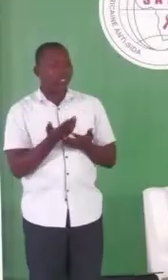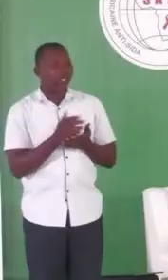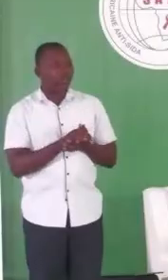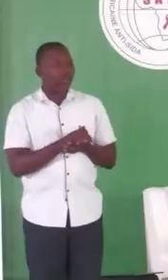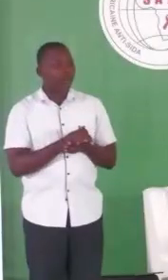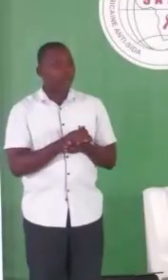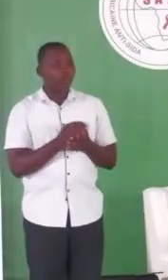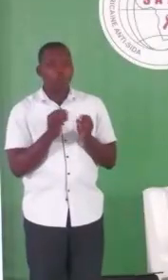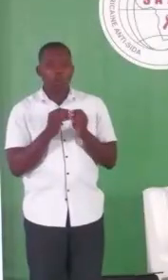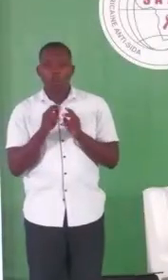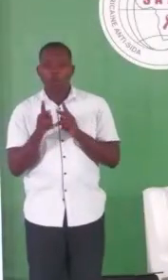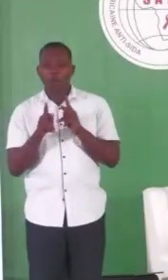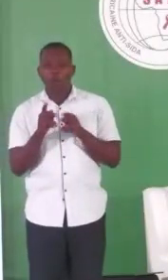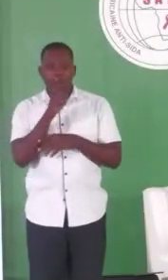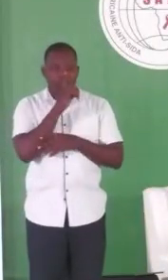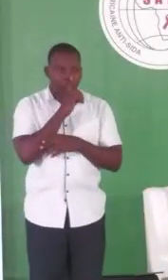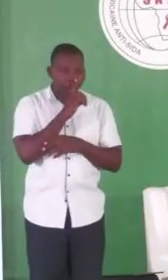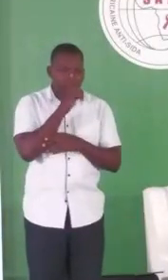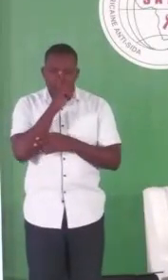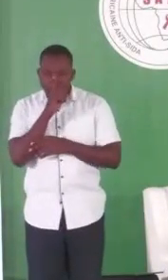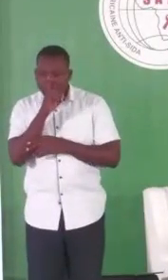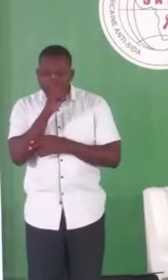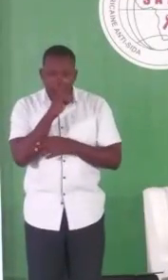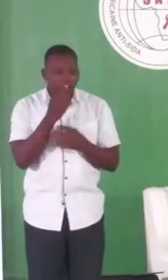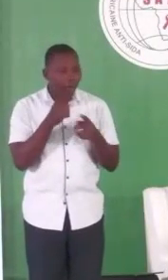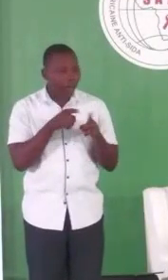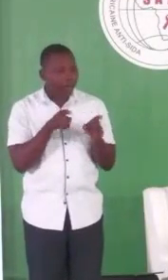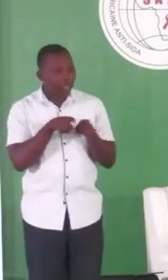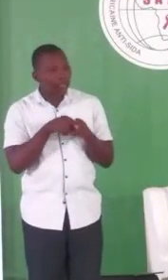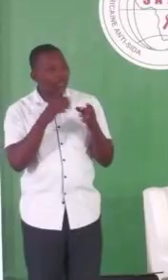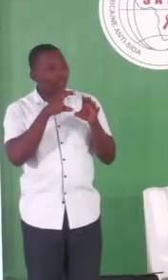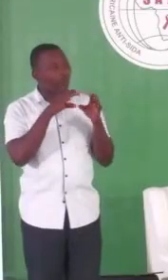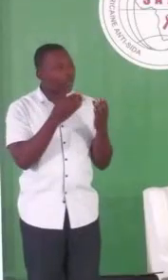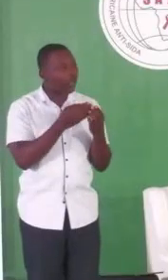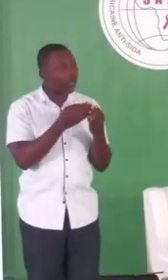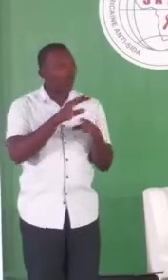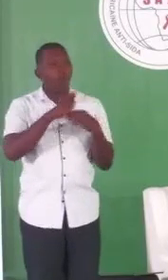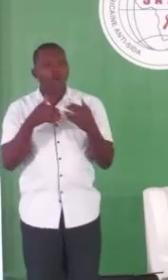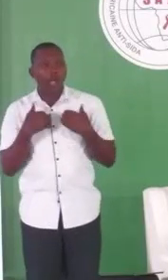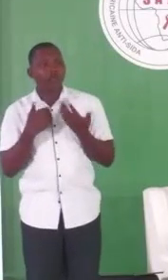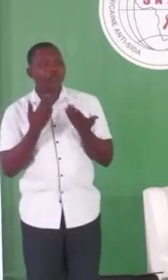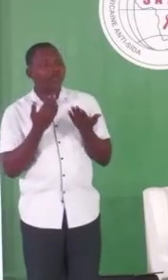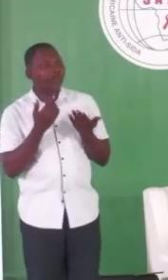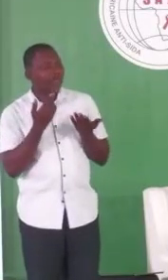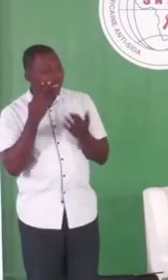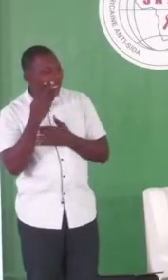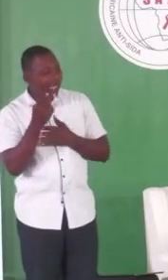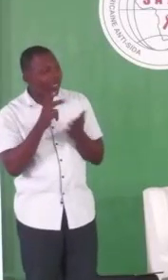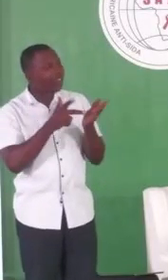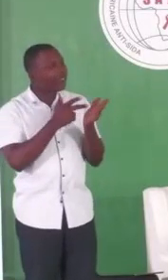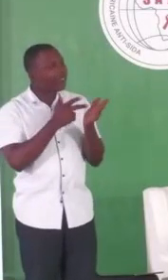quiet. Yes, as communities, we've taken on some triple elimination projects like the one I